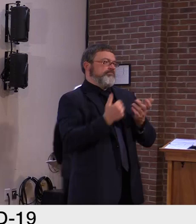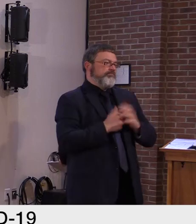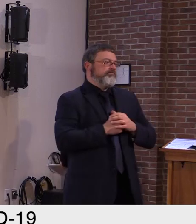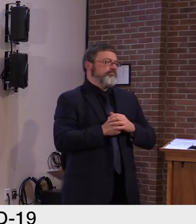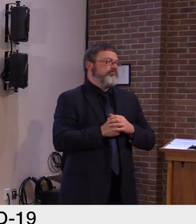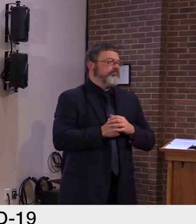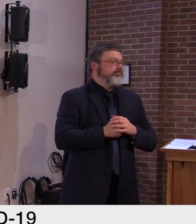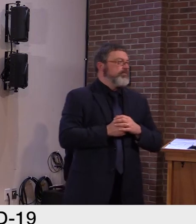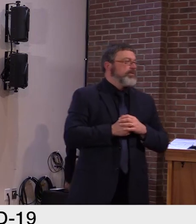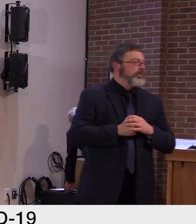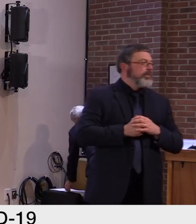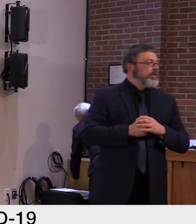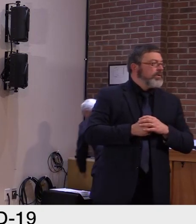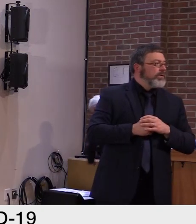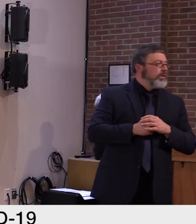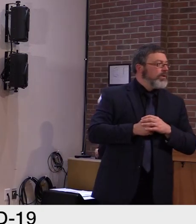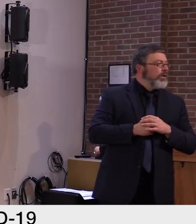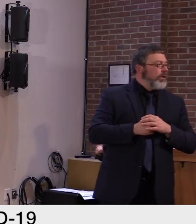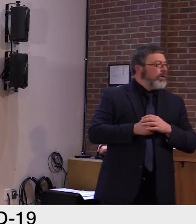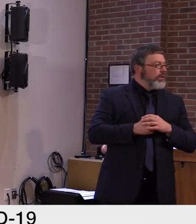Ed, Newport Daily Express.